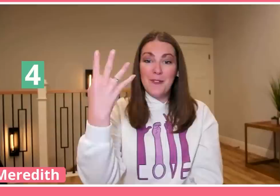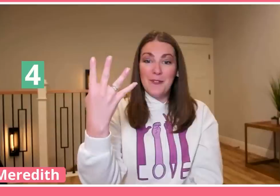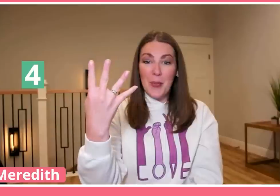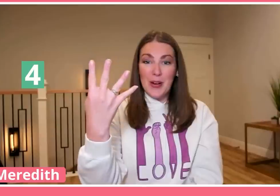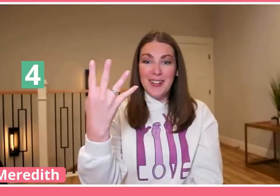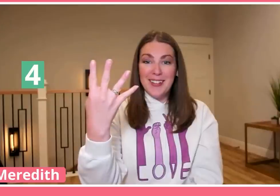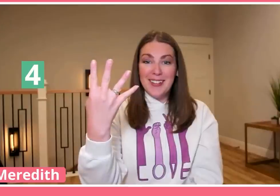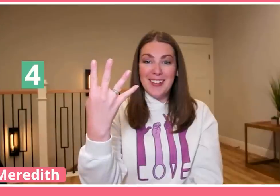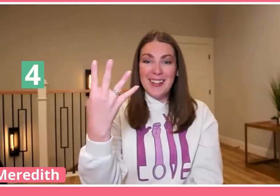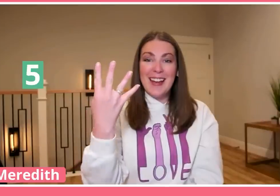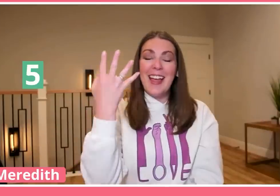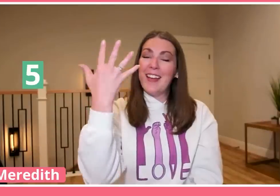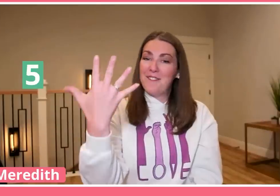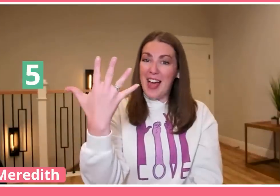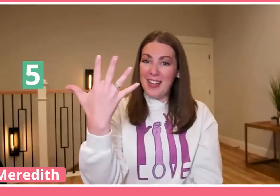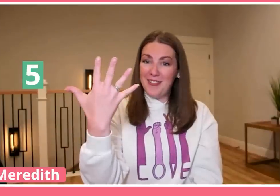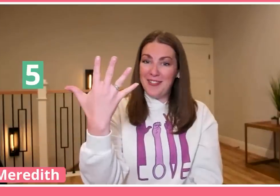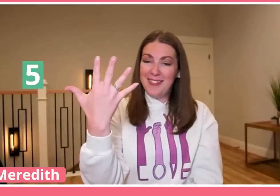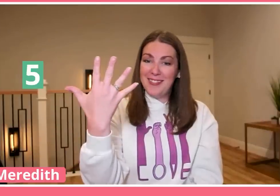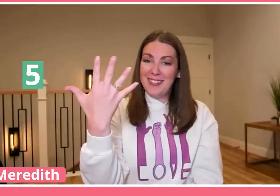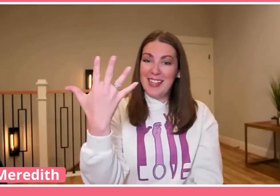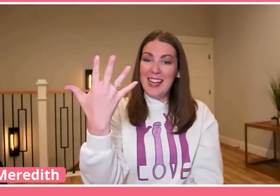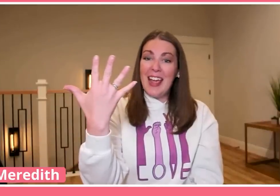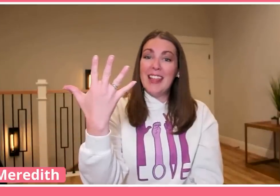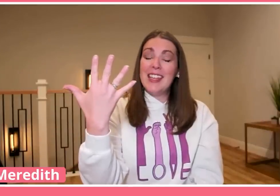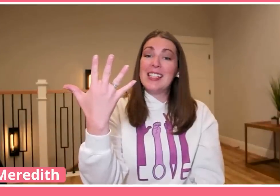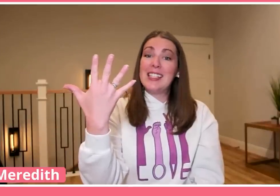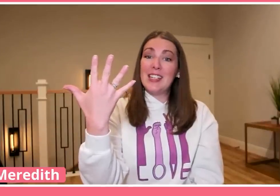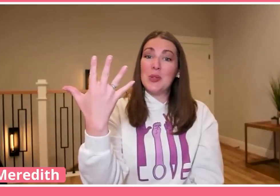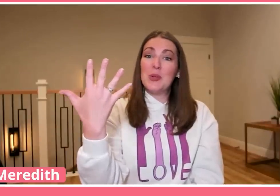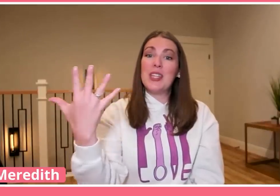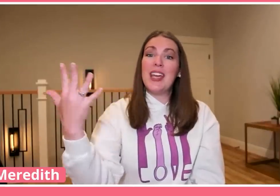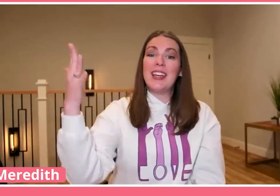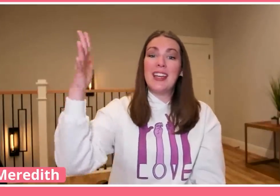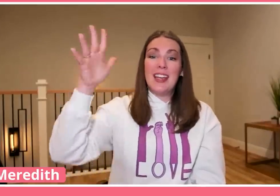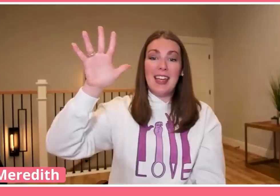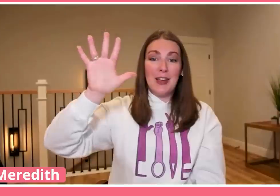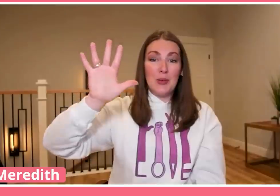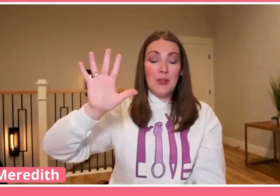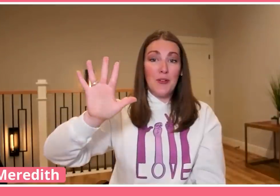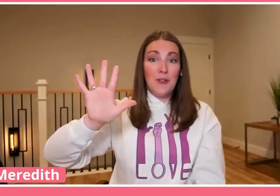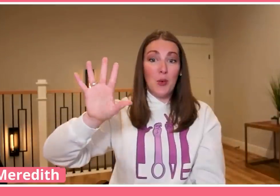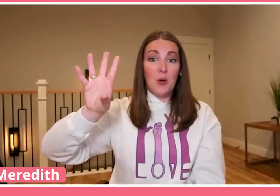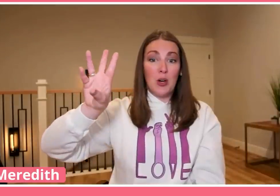Four, and five. And then six through ten, it goes forward,